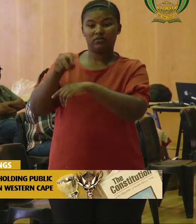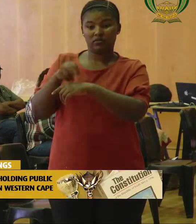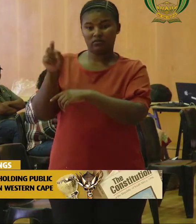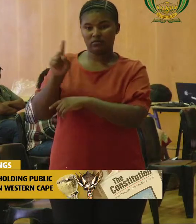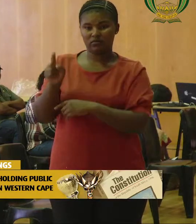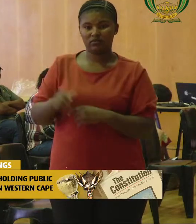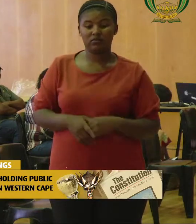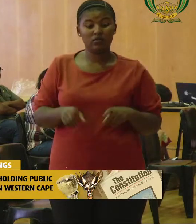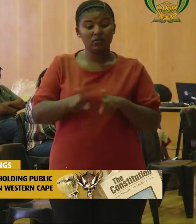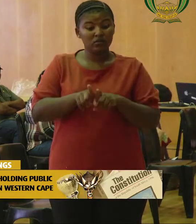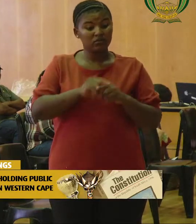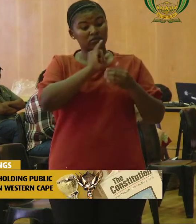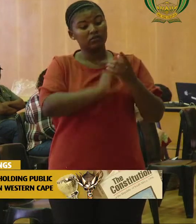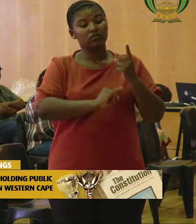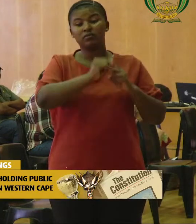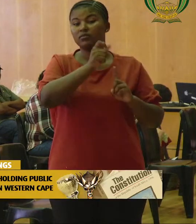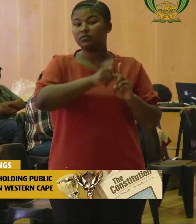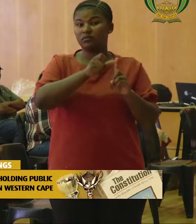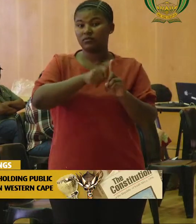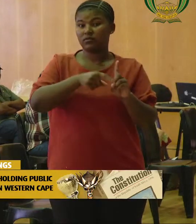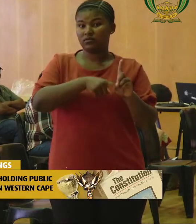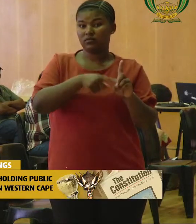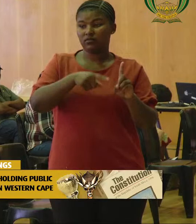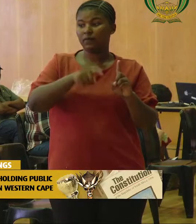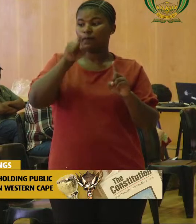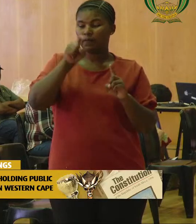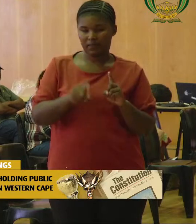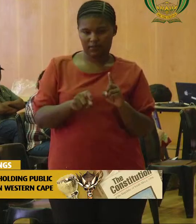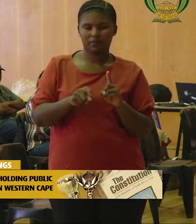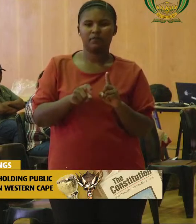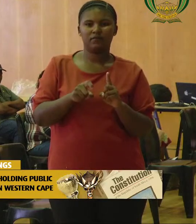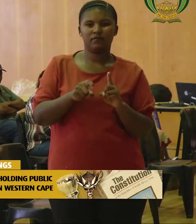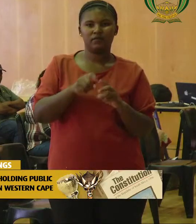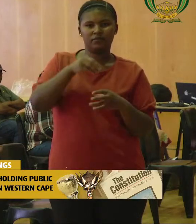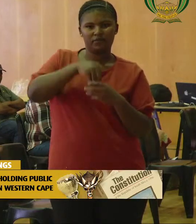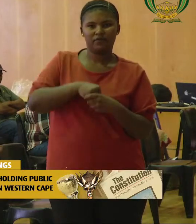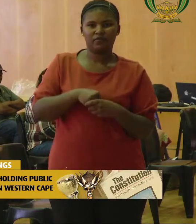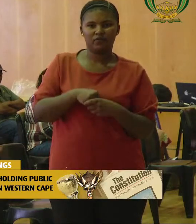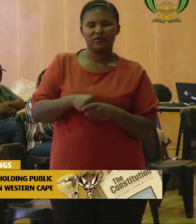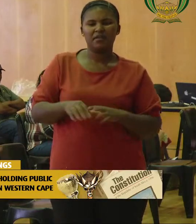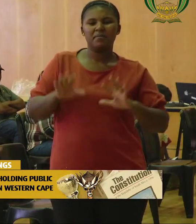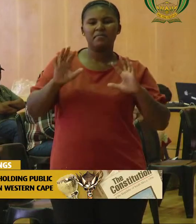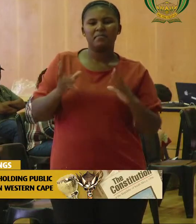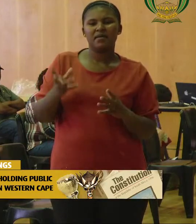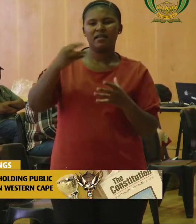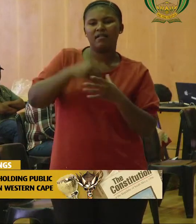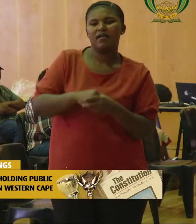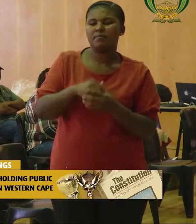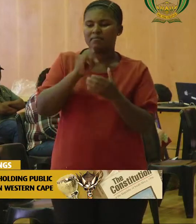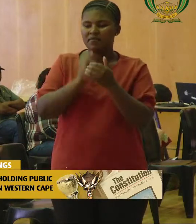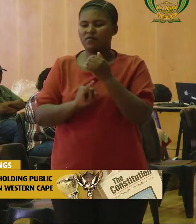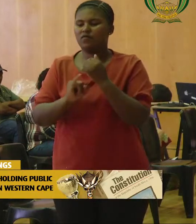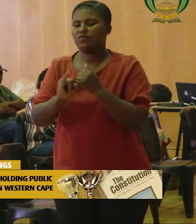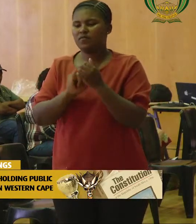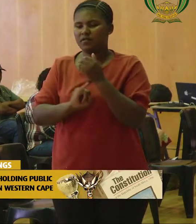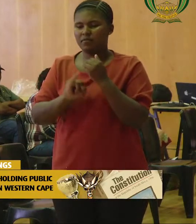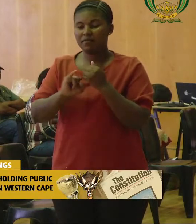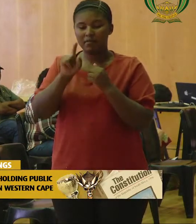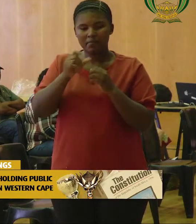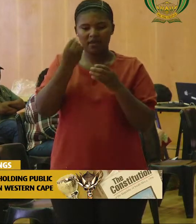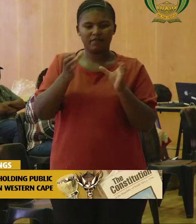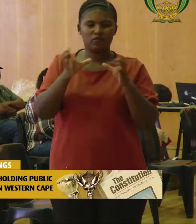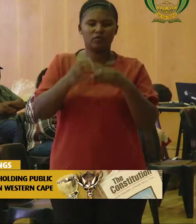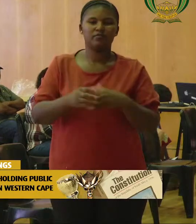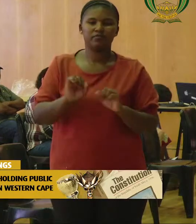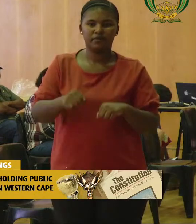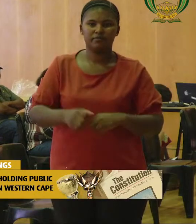those independent, they must be the party, not actually come as an independent only.